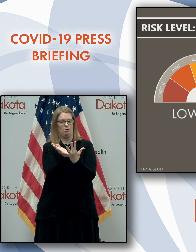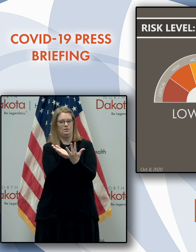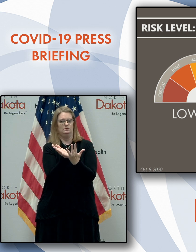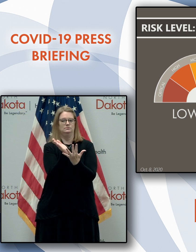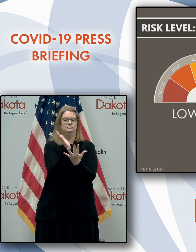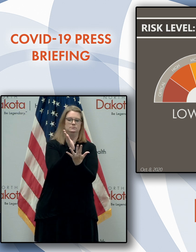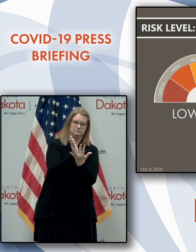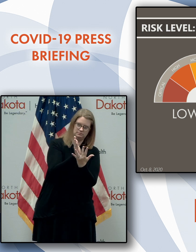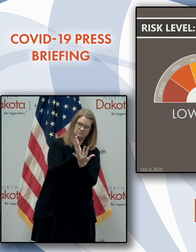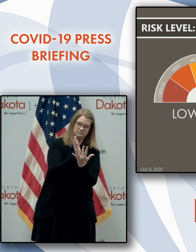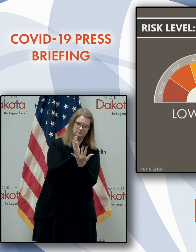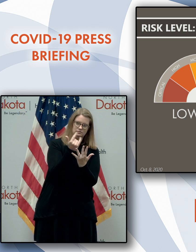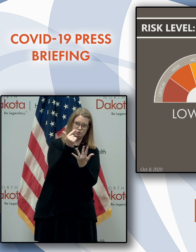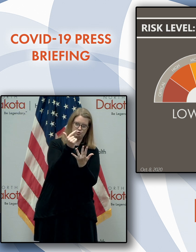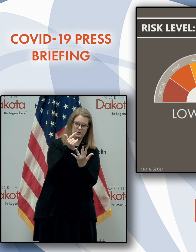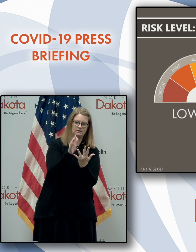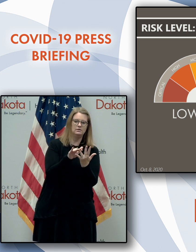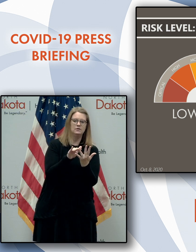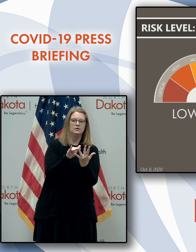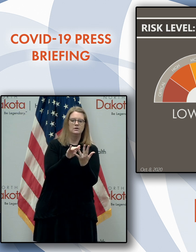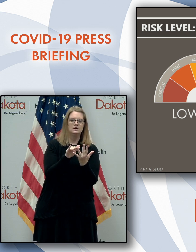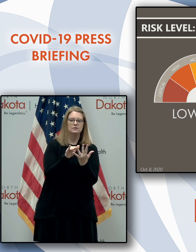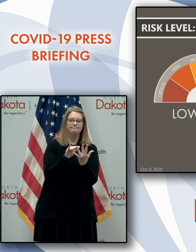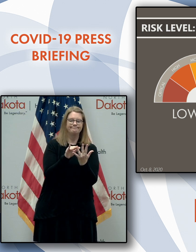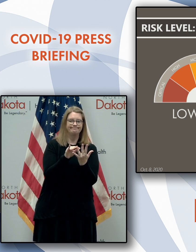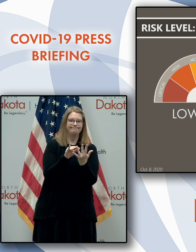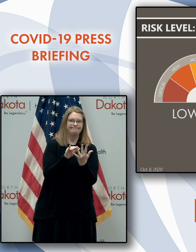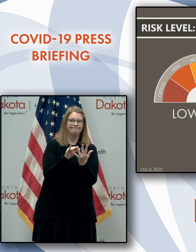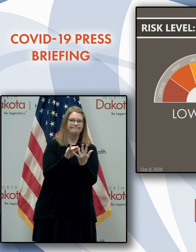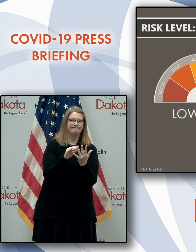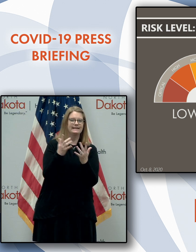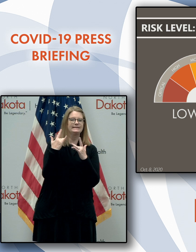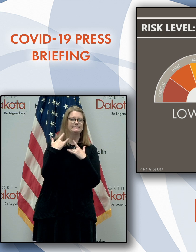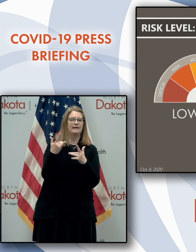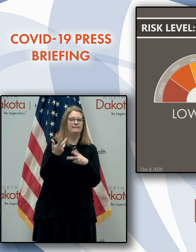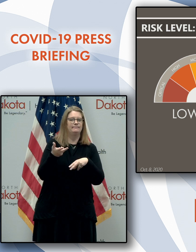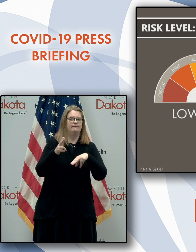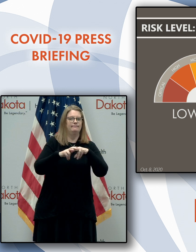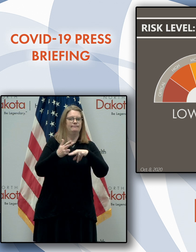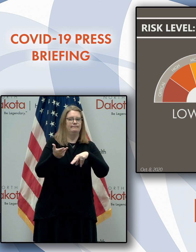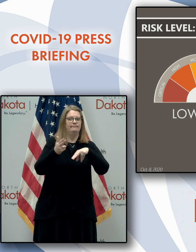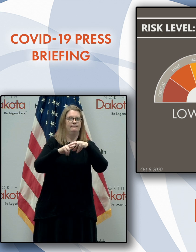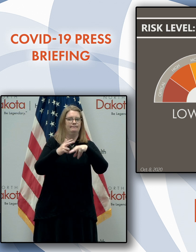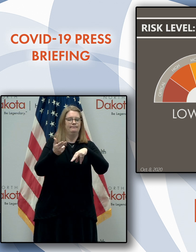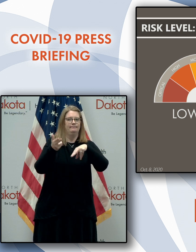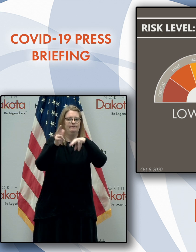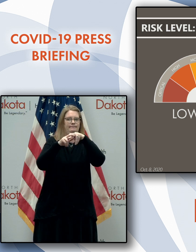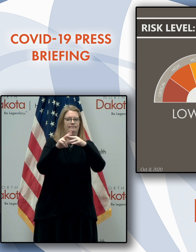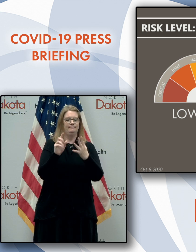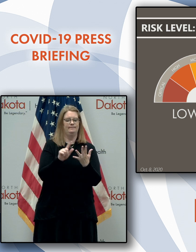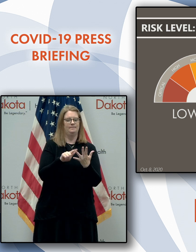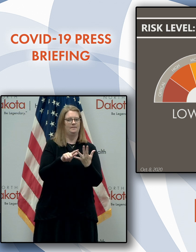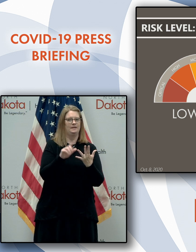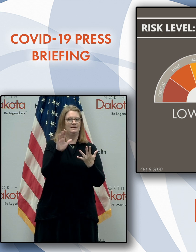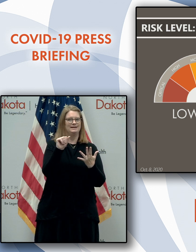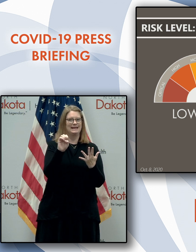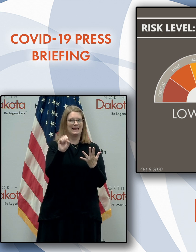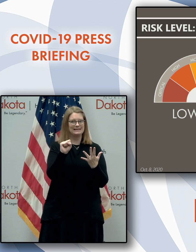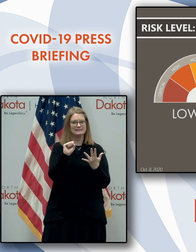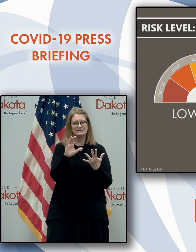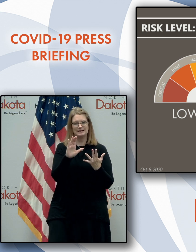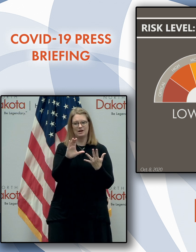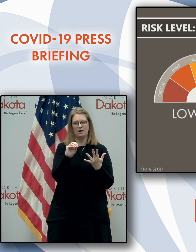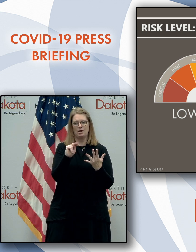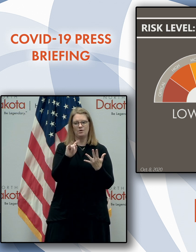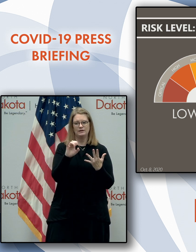blue, that are moving up to green because they've seen some increases in activity in terms of cases in their